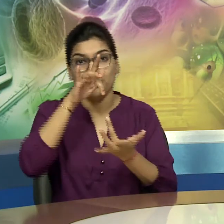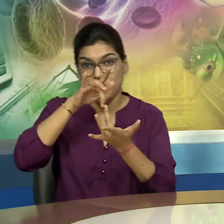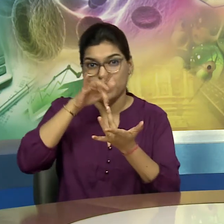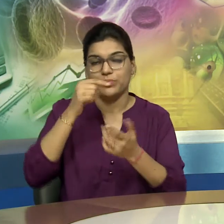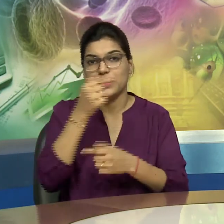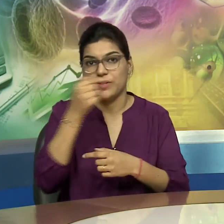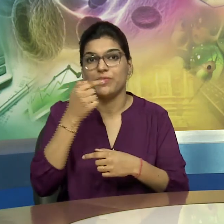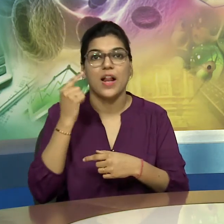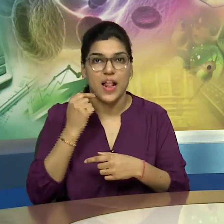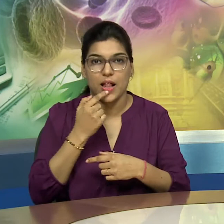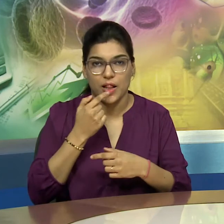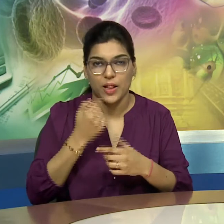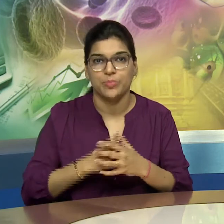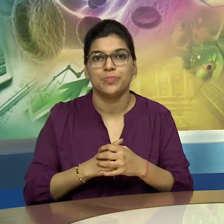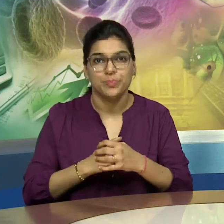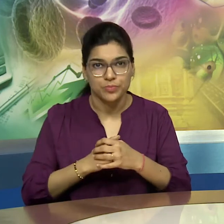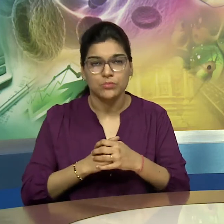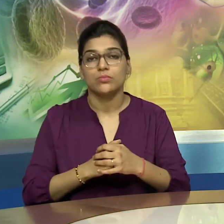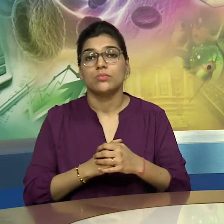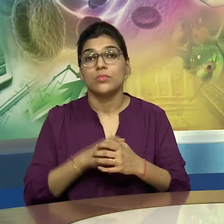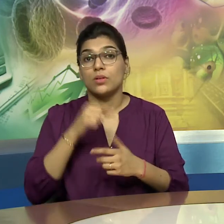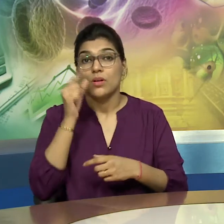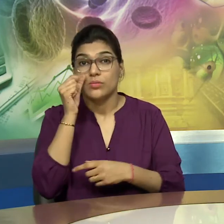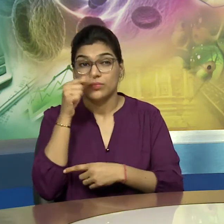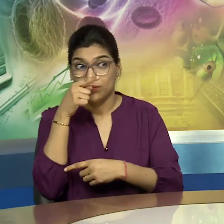second column, which is in red color, negative statement,